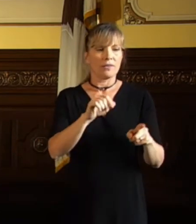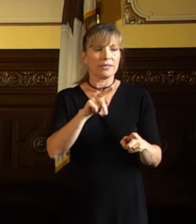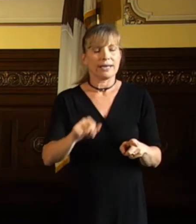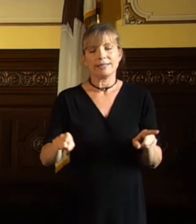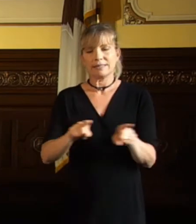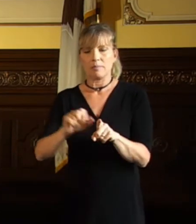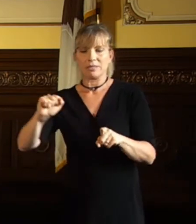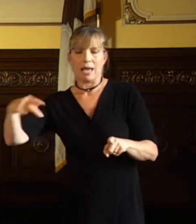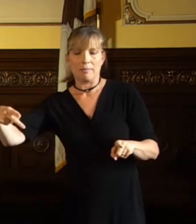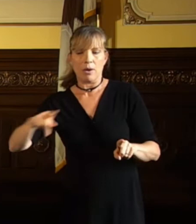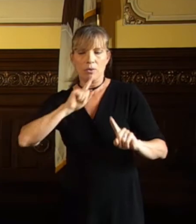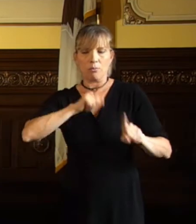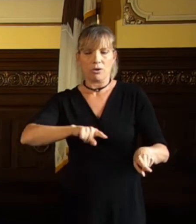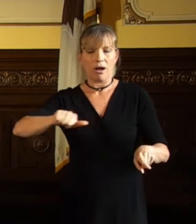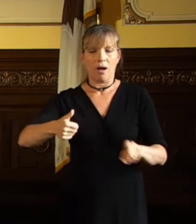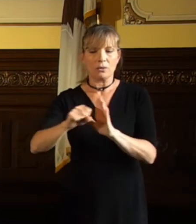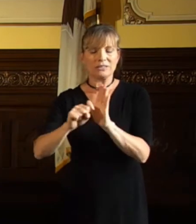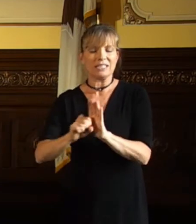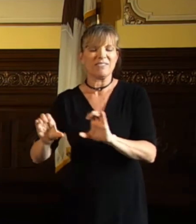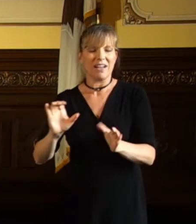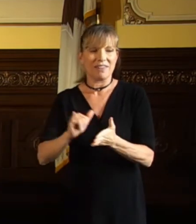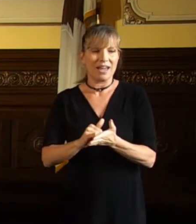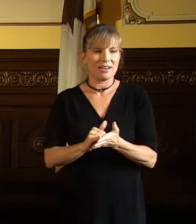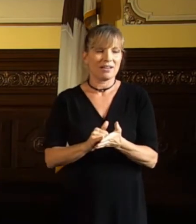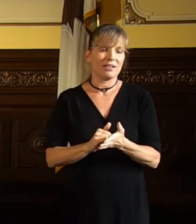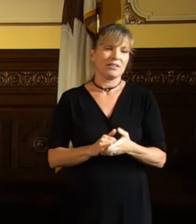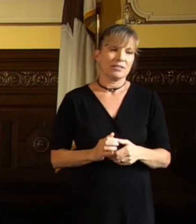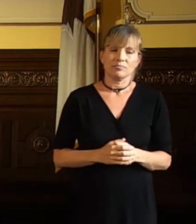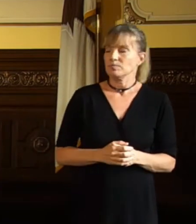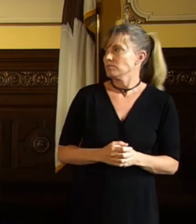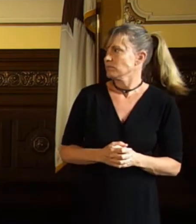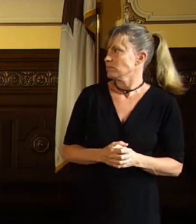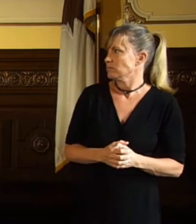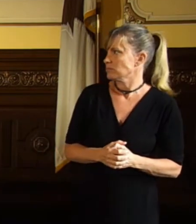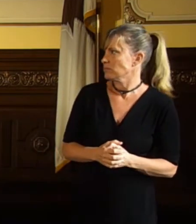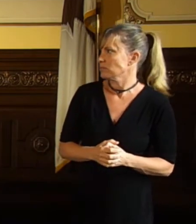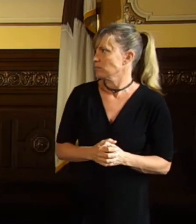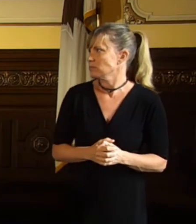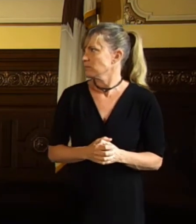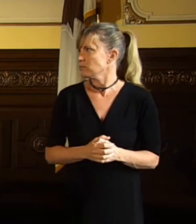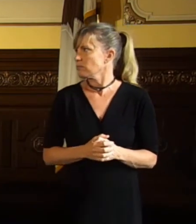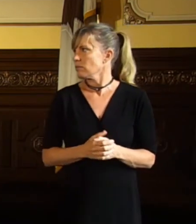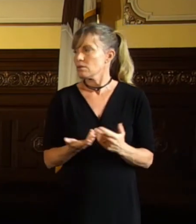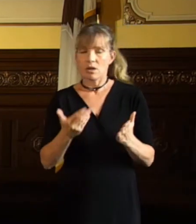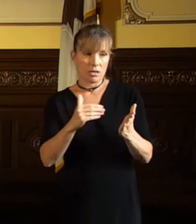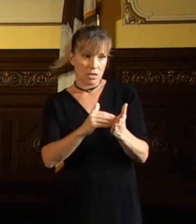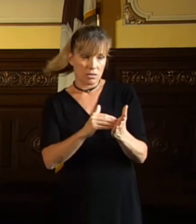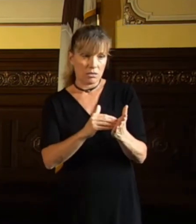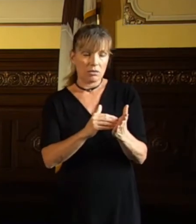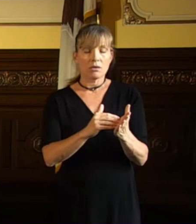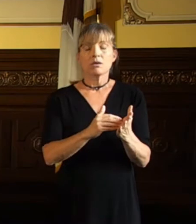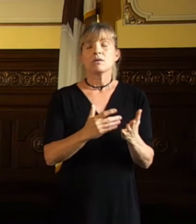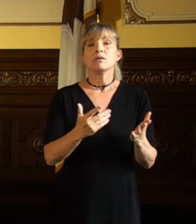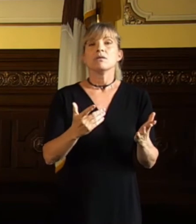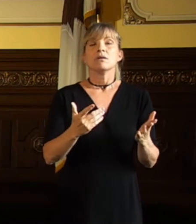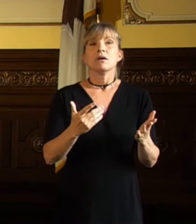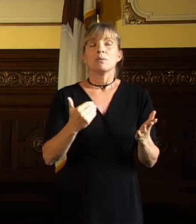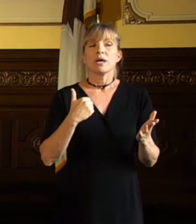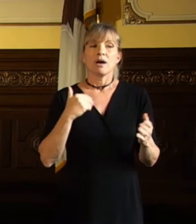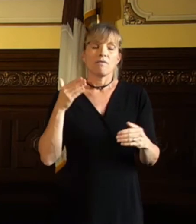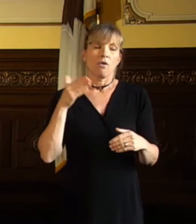Associated Press has reported that other states have done? That's from Mark Conkle at thepatch.com. So again, we have